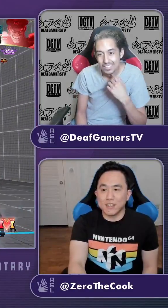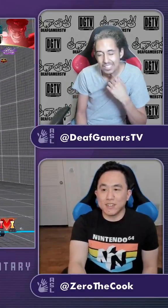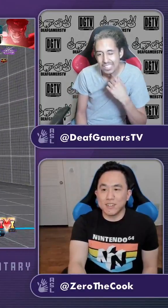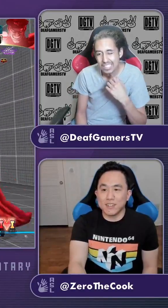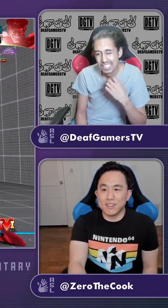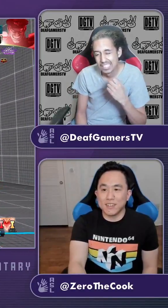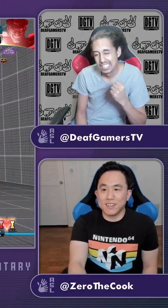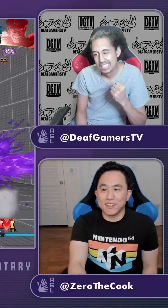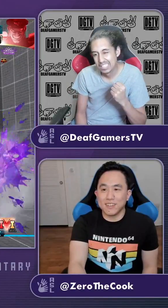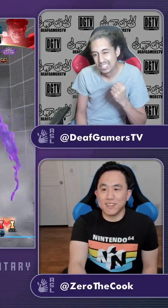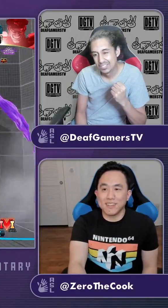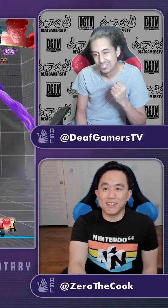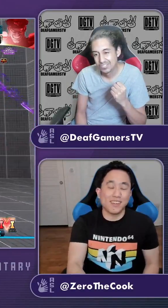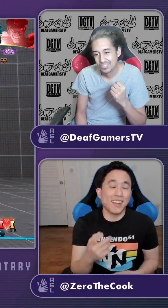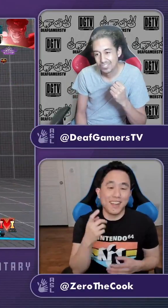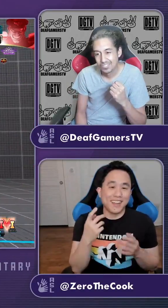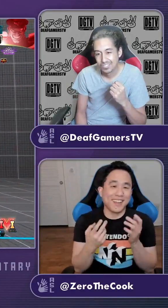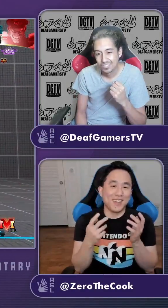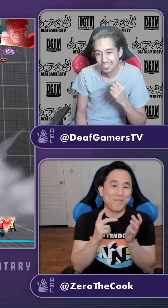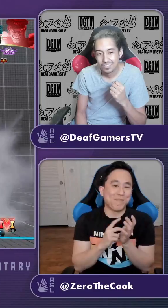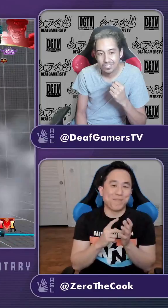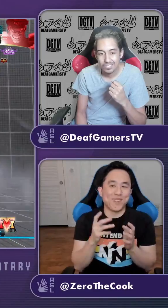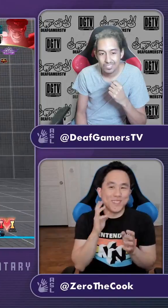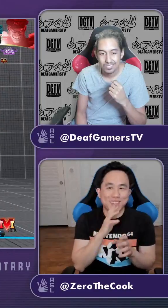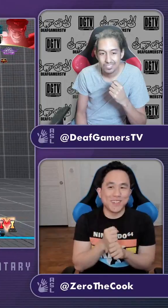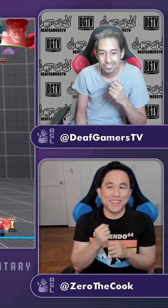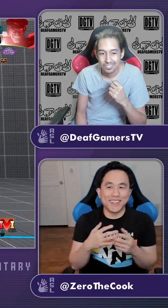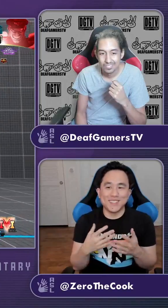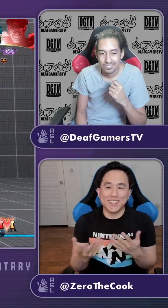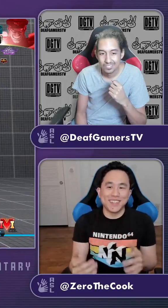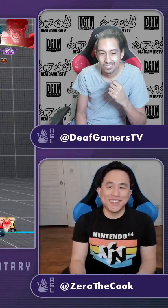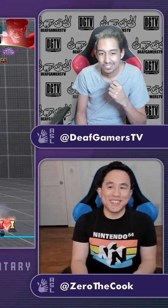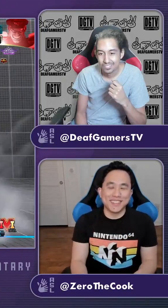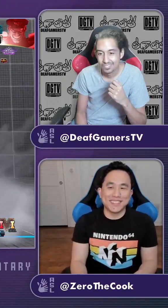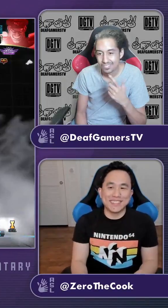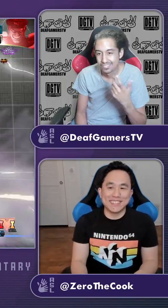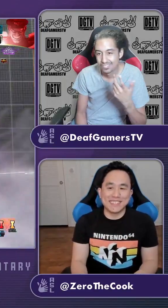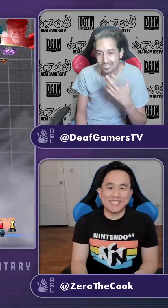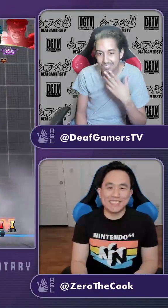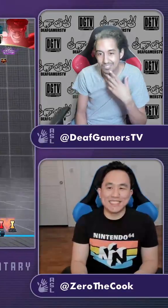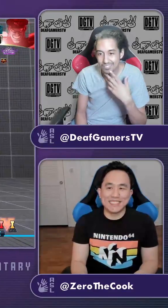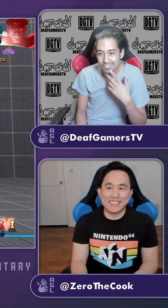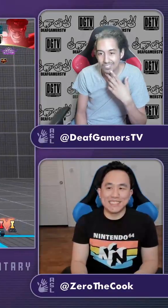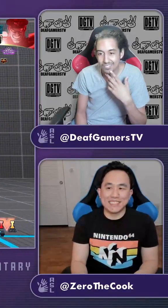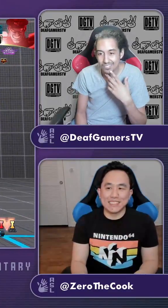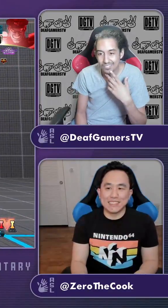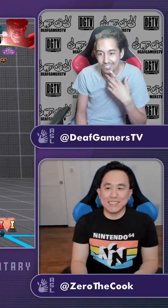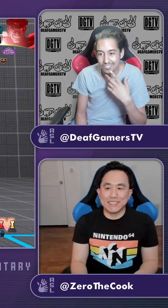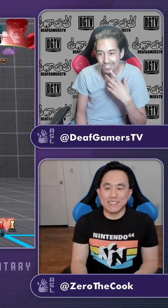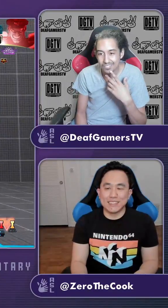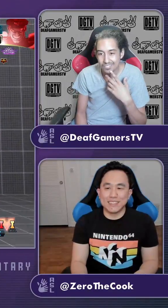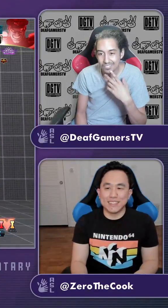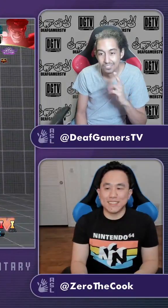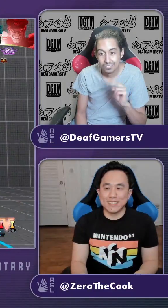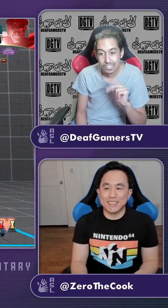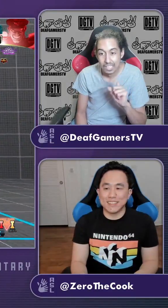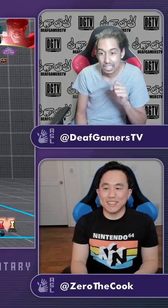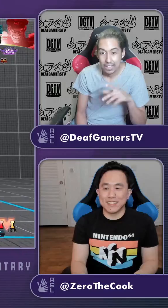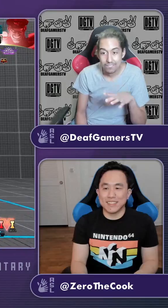Barely alive one touch left the dictator might be slain trying to get some momentum going slides and has to activate